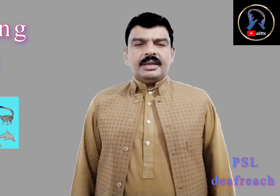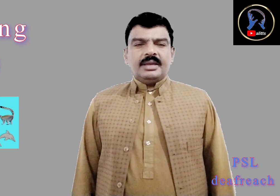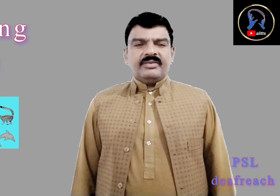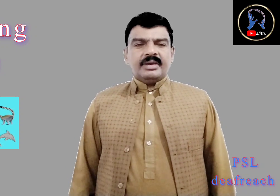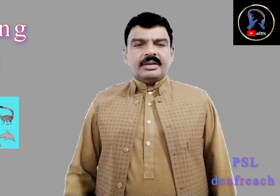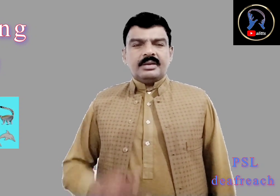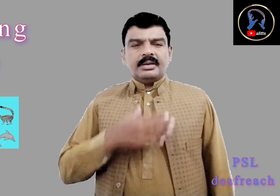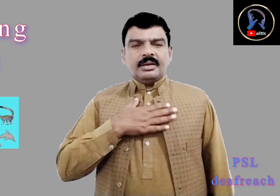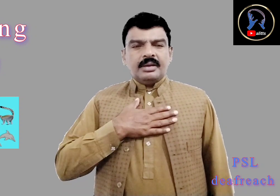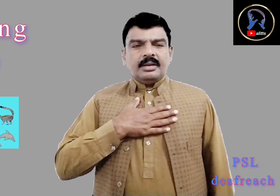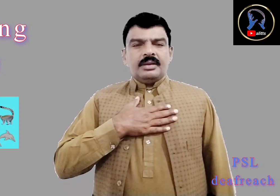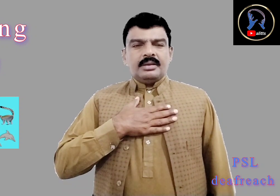living